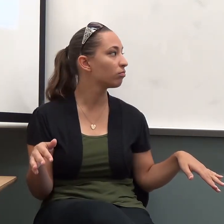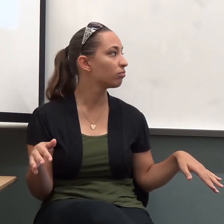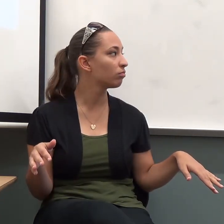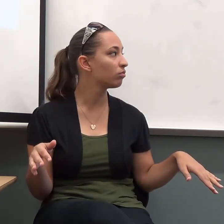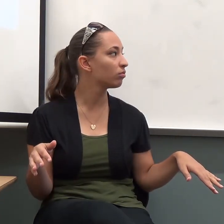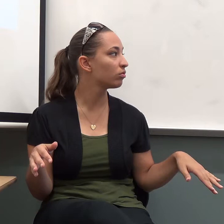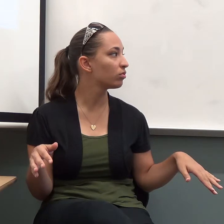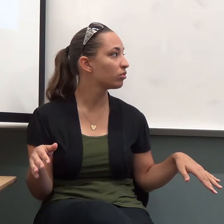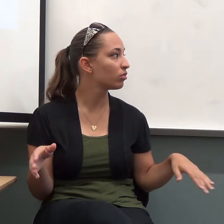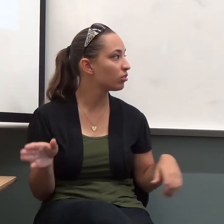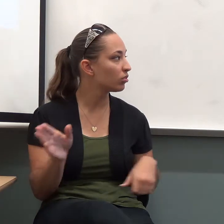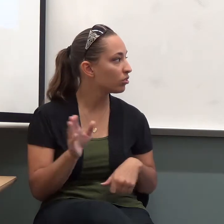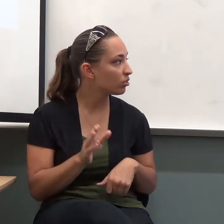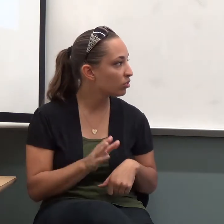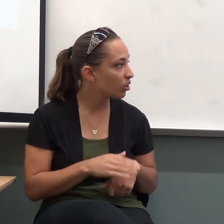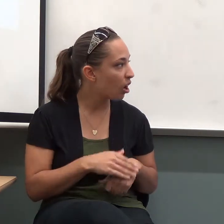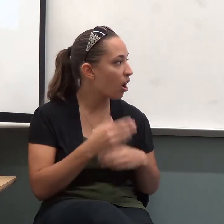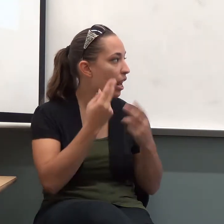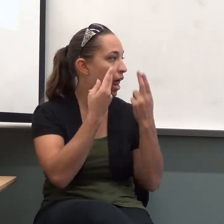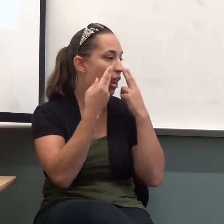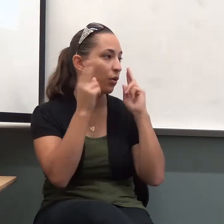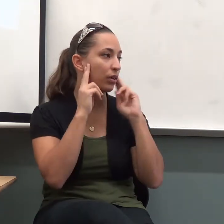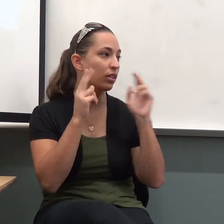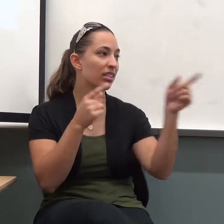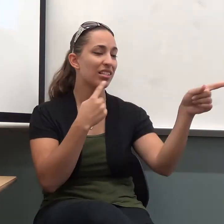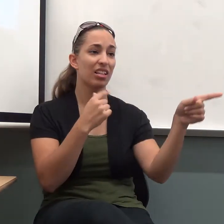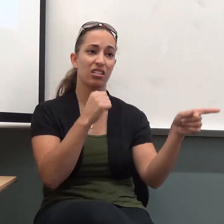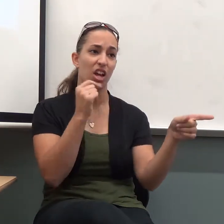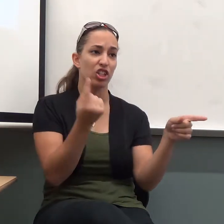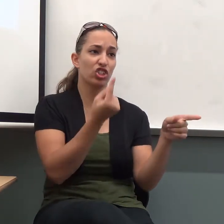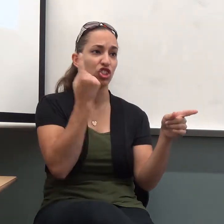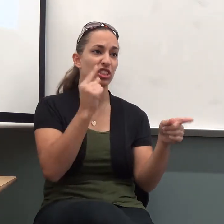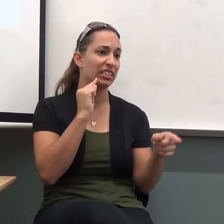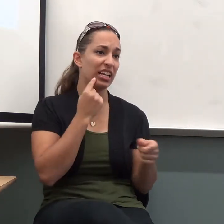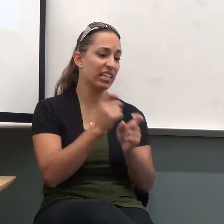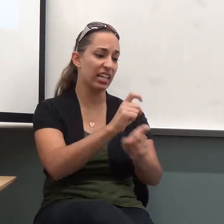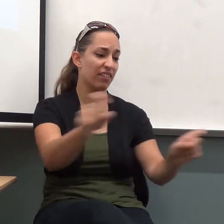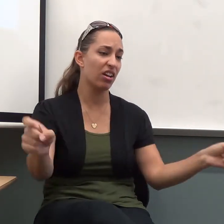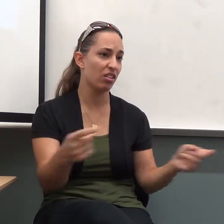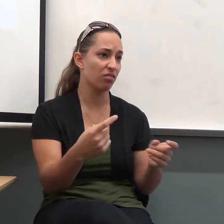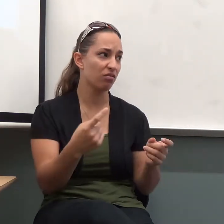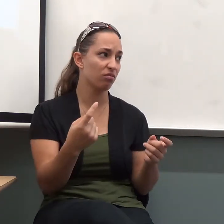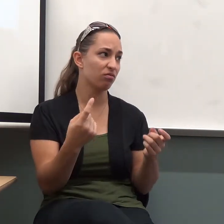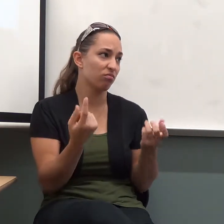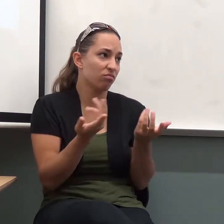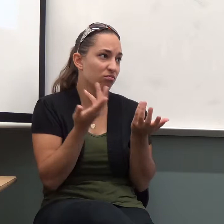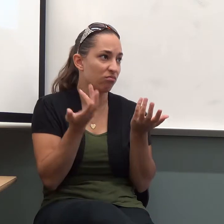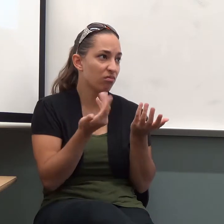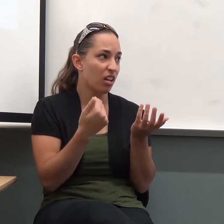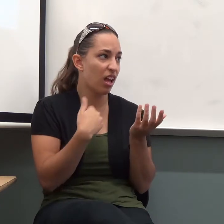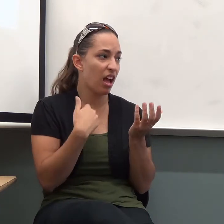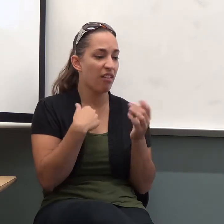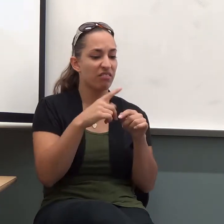Now I have something to work with. Well, it isn't just candy that people give out, it's kind of just, special sugary treats, not just